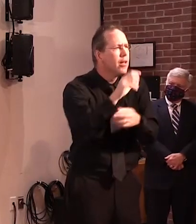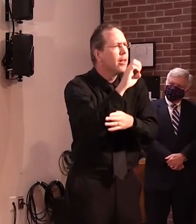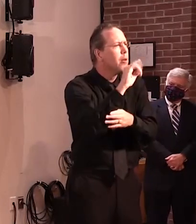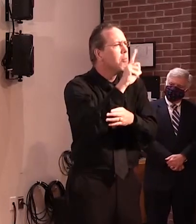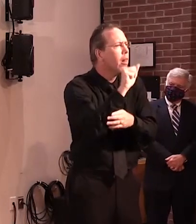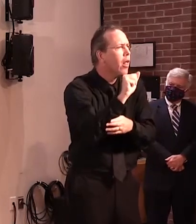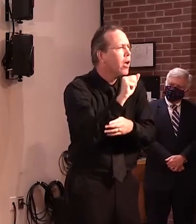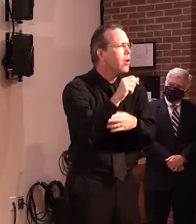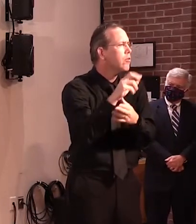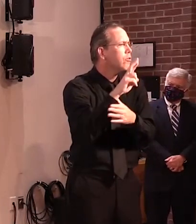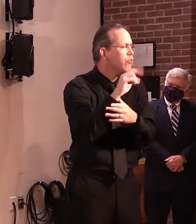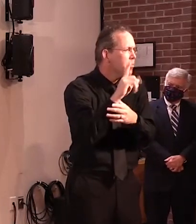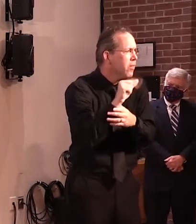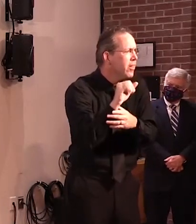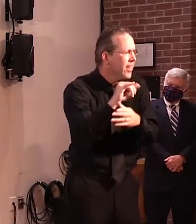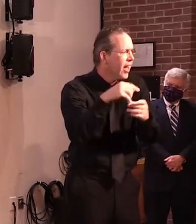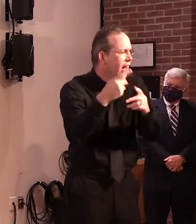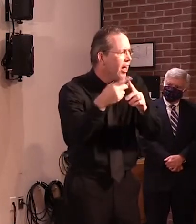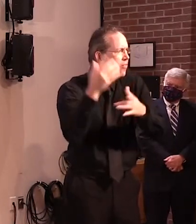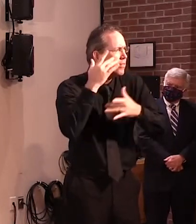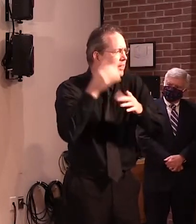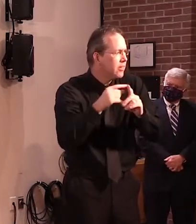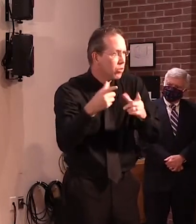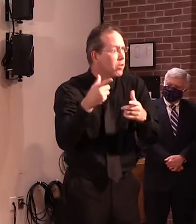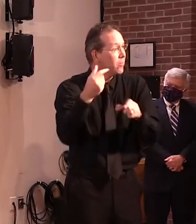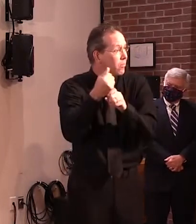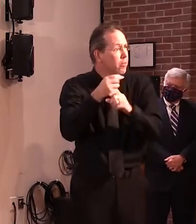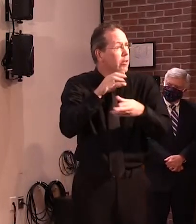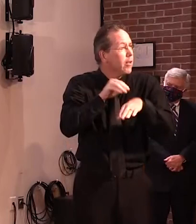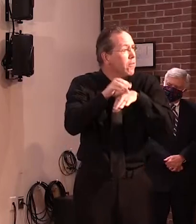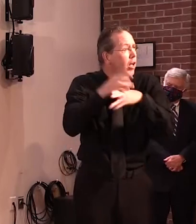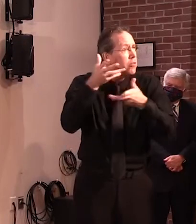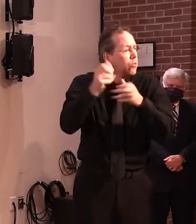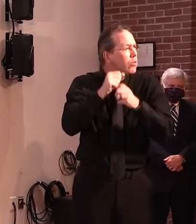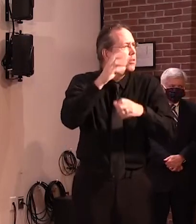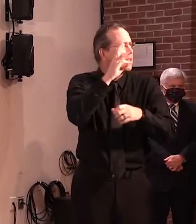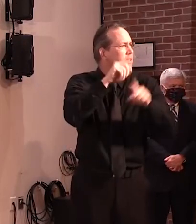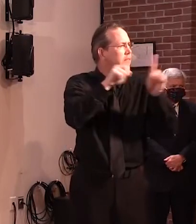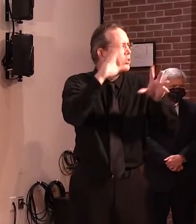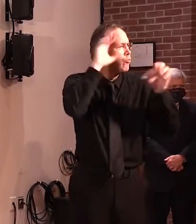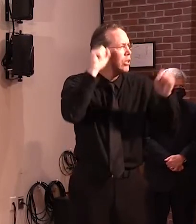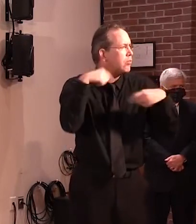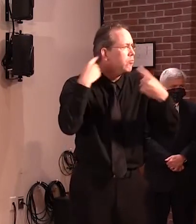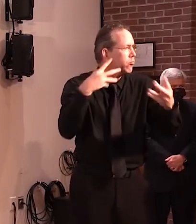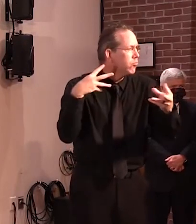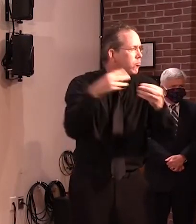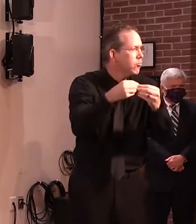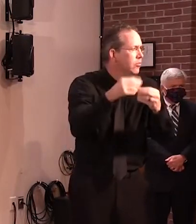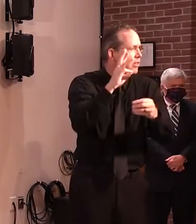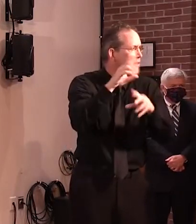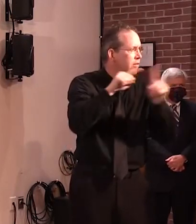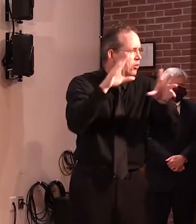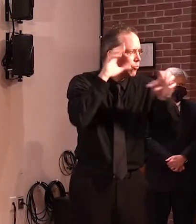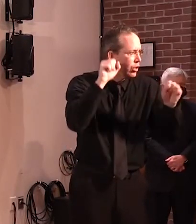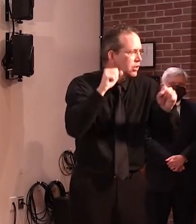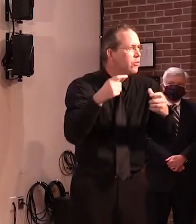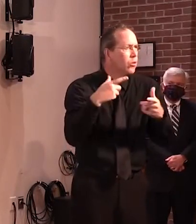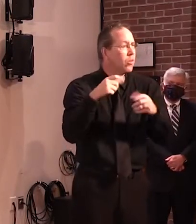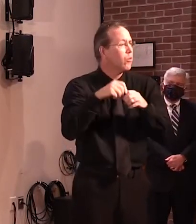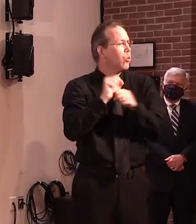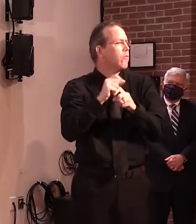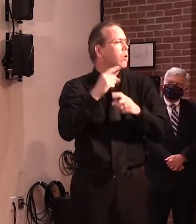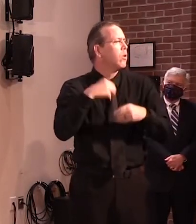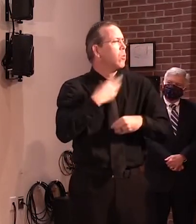public health issues. He sits on the White House Coronavirus Task Force, and I'm sure many of you have seen Dr.